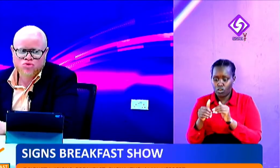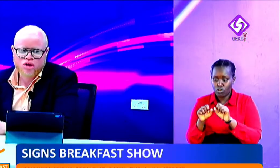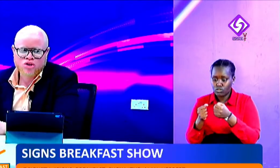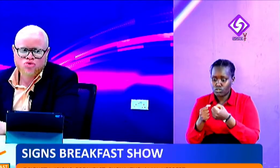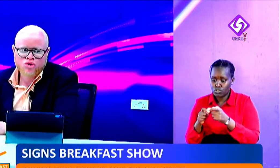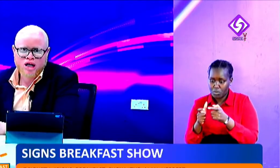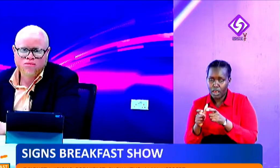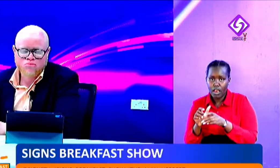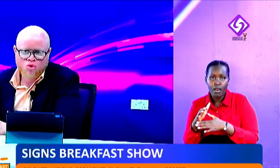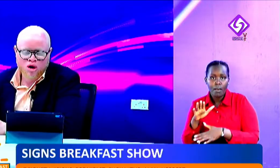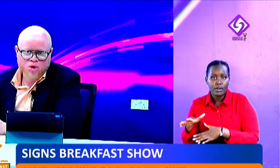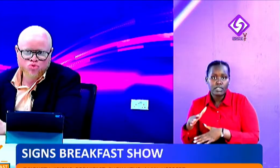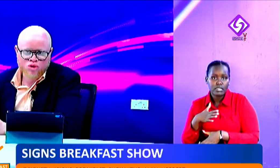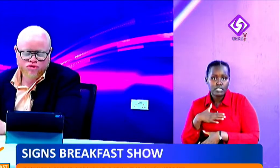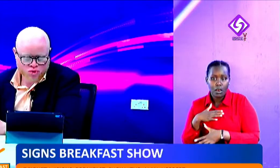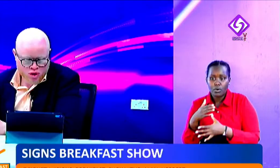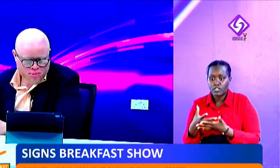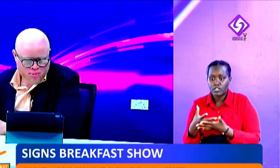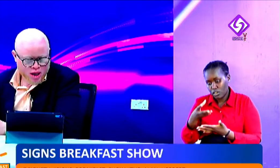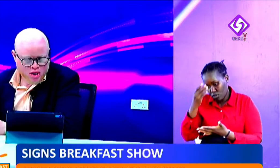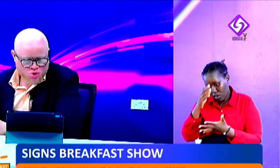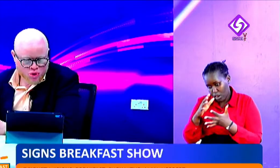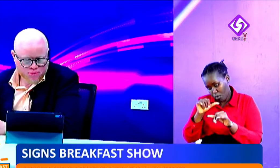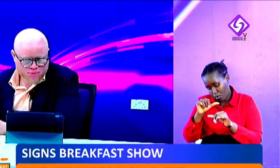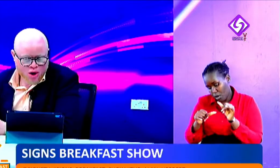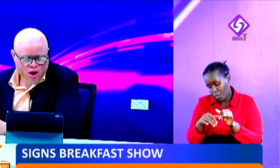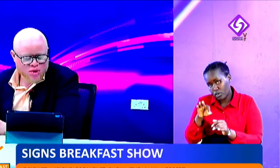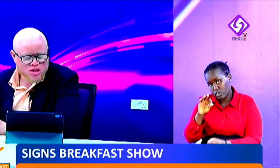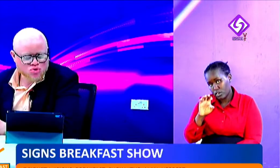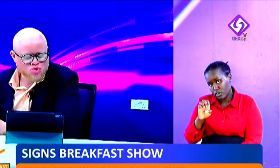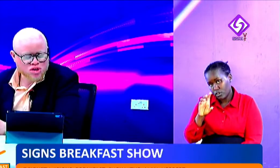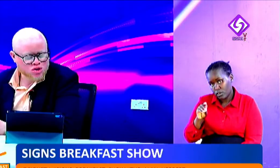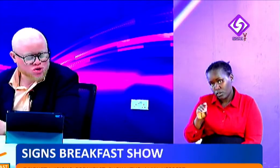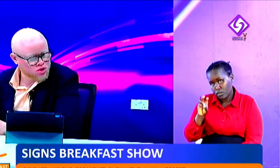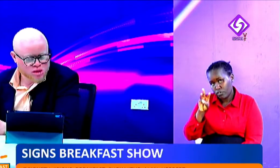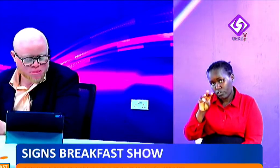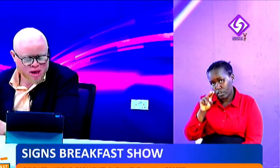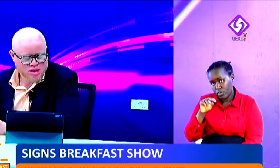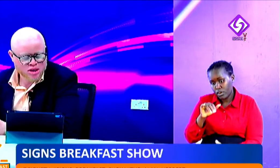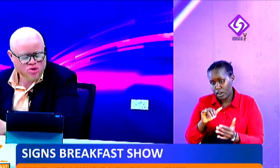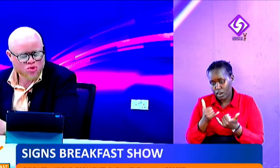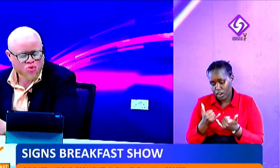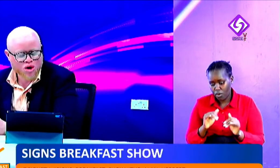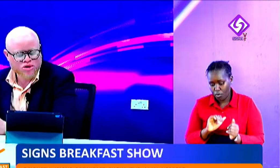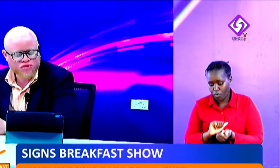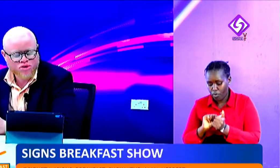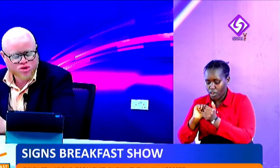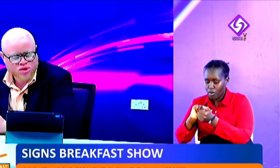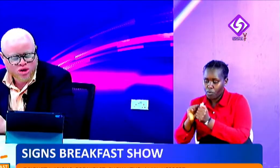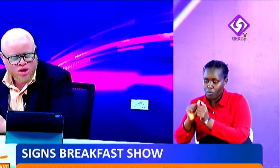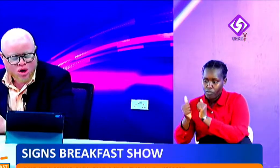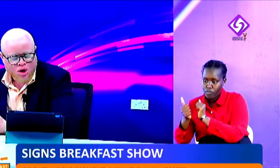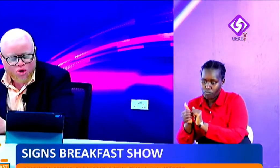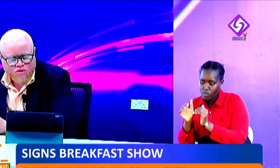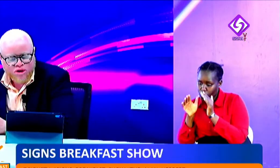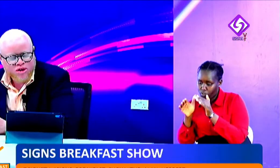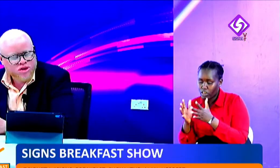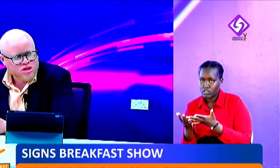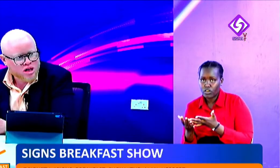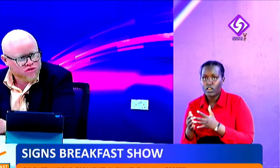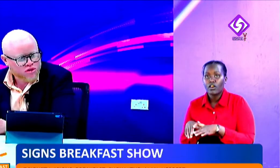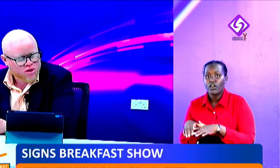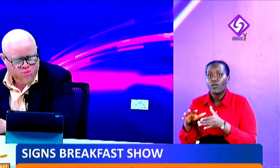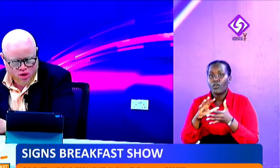platforms to get to learn more about what Fedwen is doing. Now, I want us to switch attention, Madam Aska, to the World Federation of